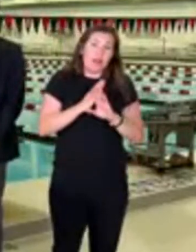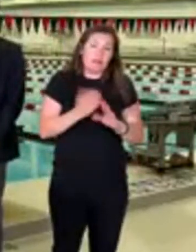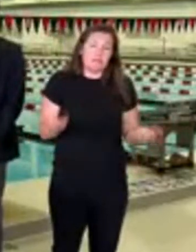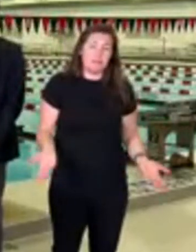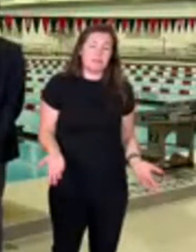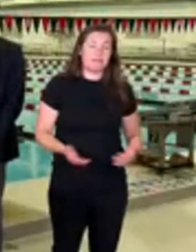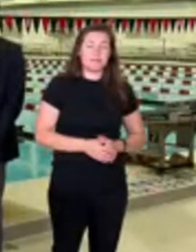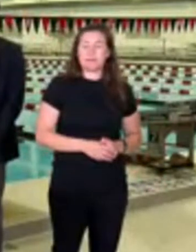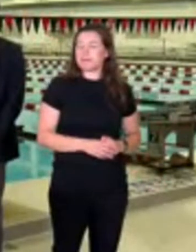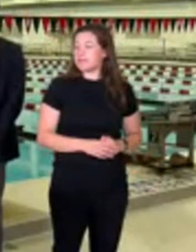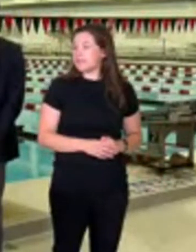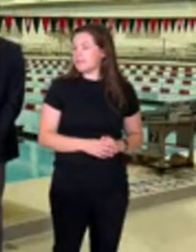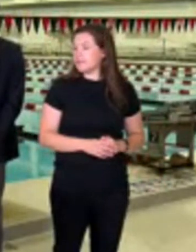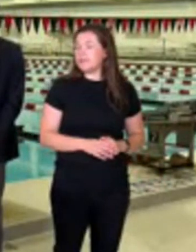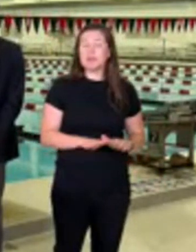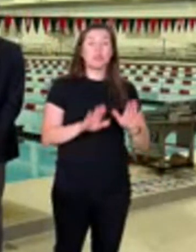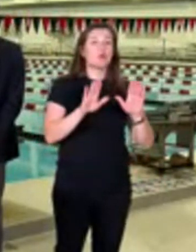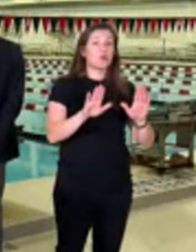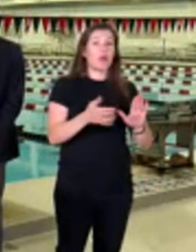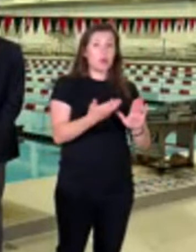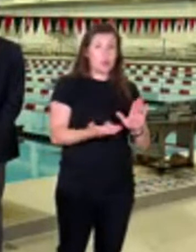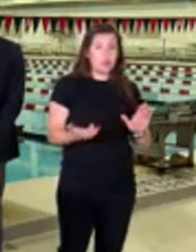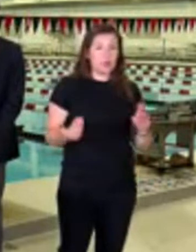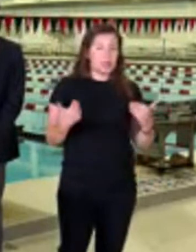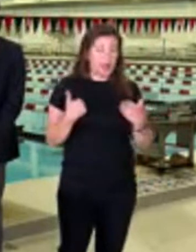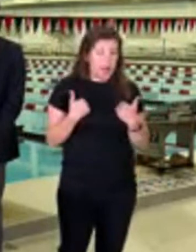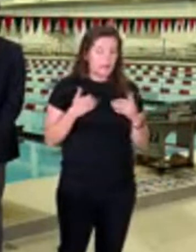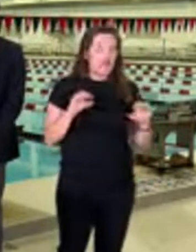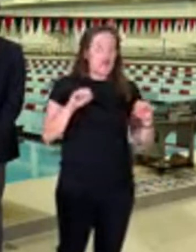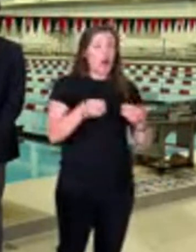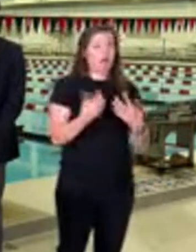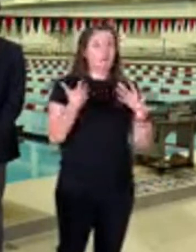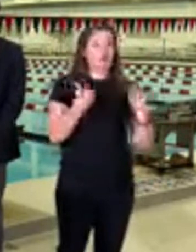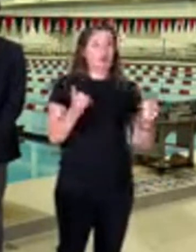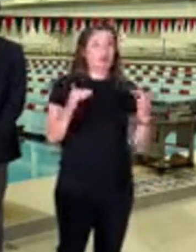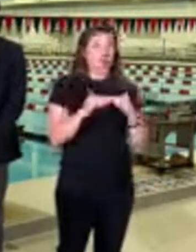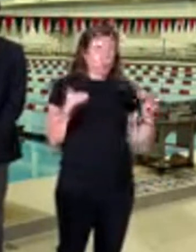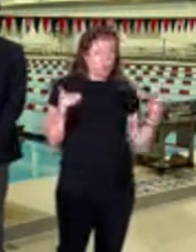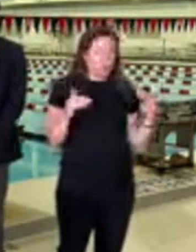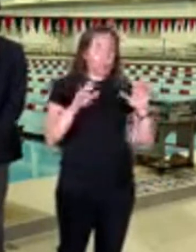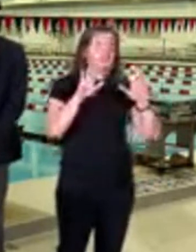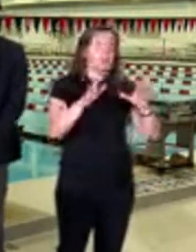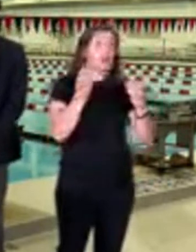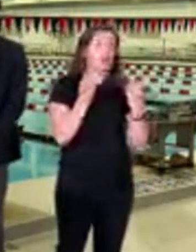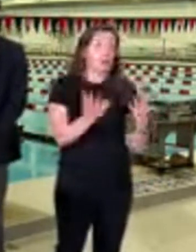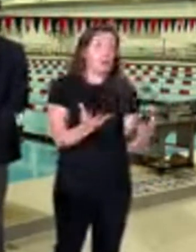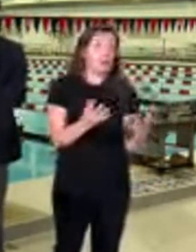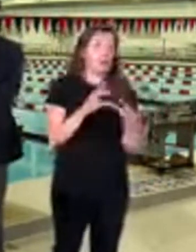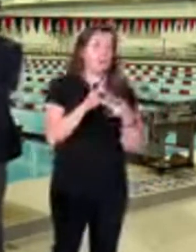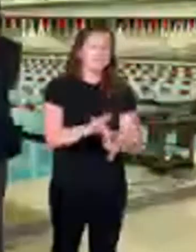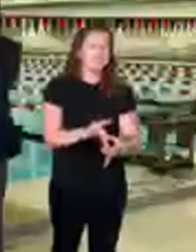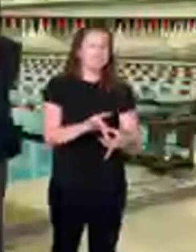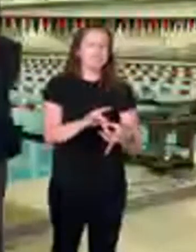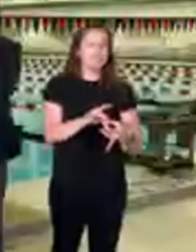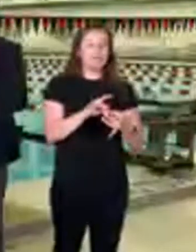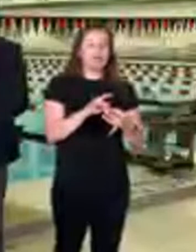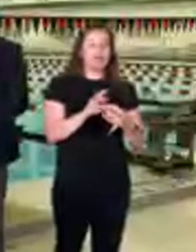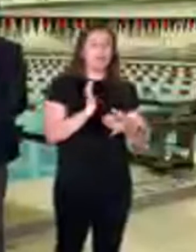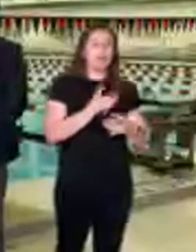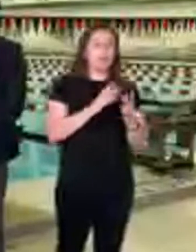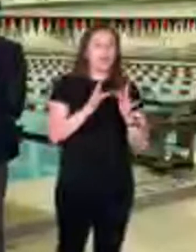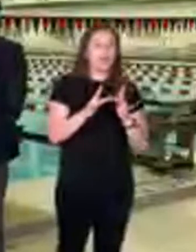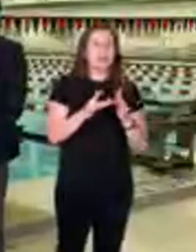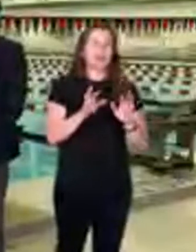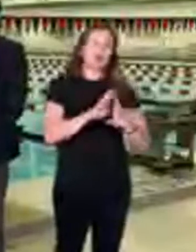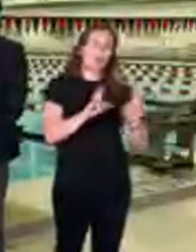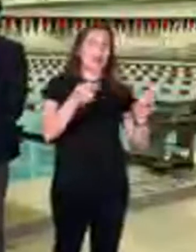other great resources that we have, our Office of Health Equity has some great information on, it's called on our website, Let's